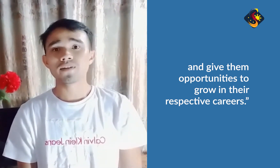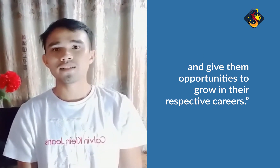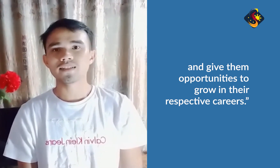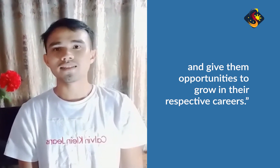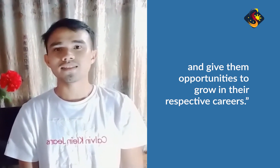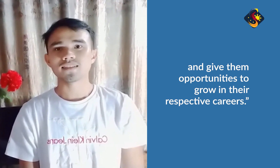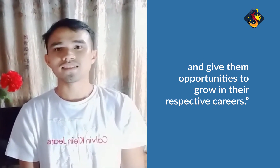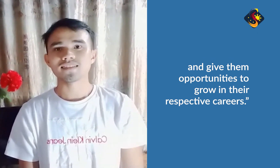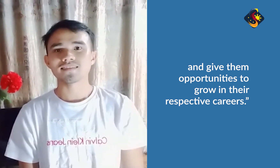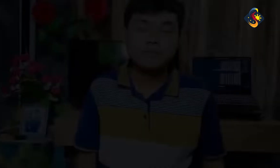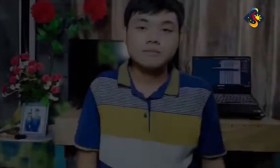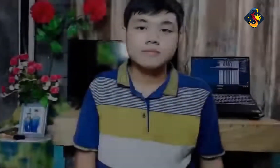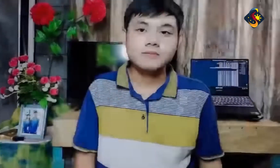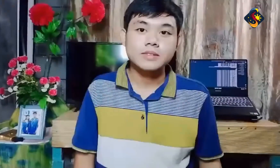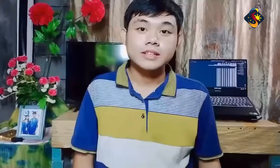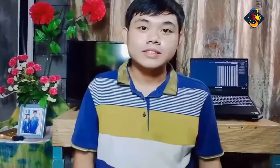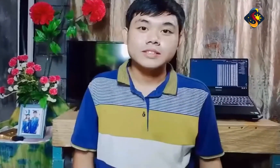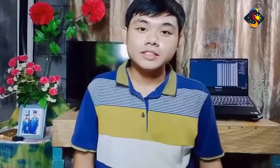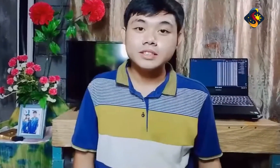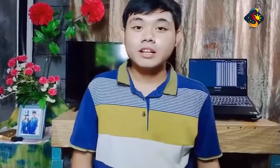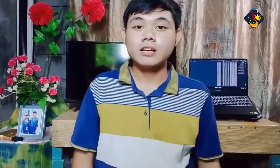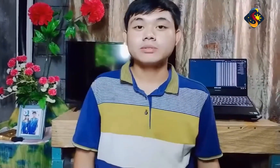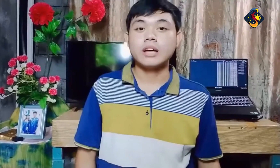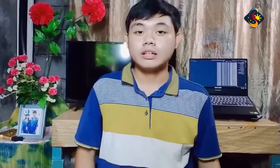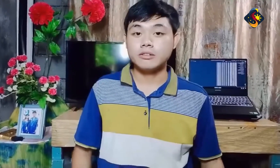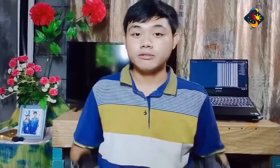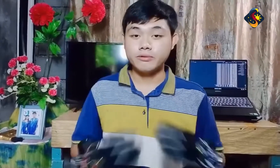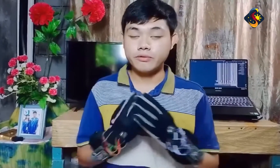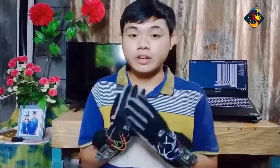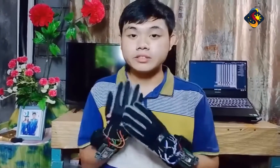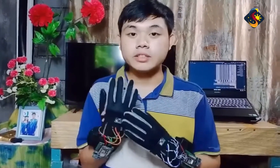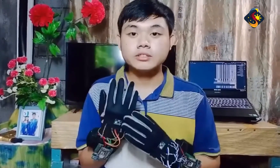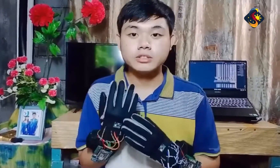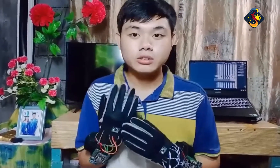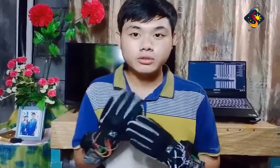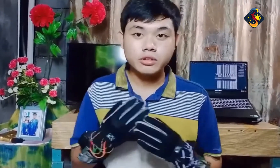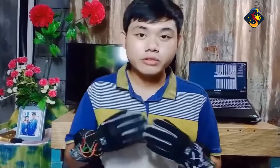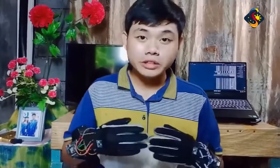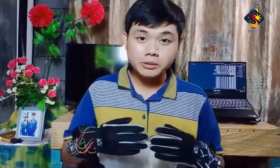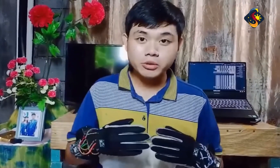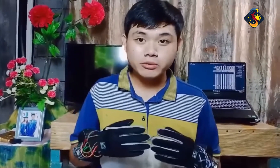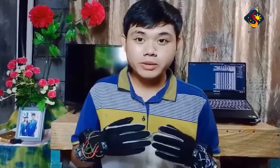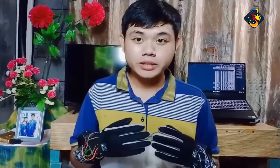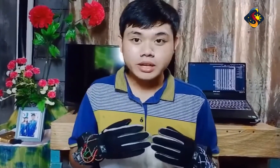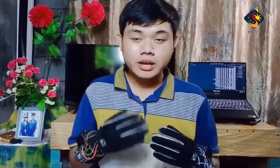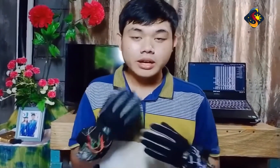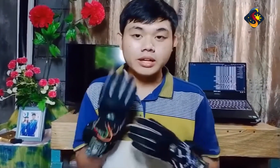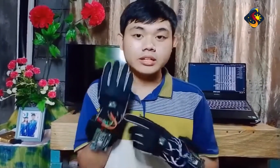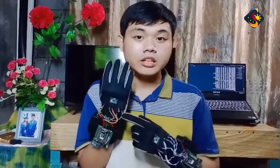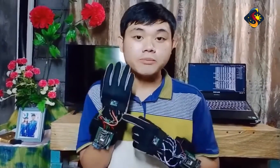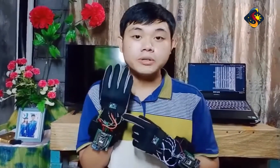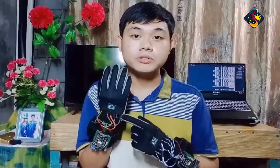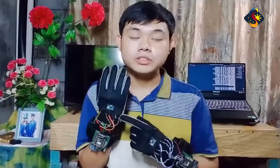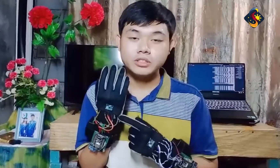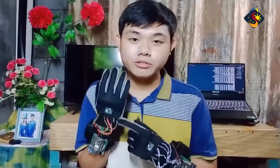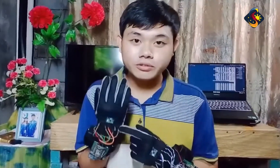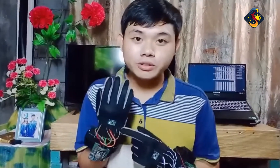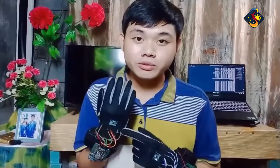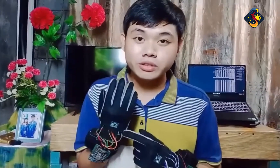careers. These gloves have flex sensors for the finger movement and an MPU6050 for the